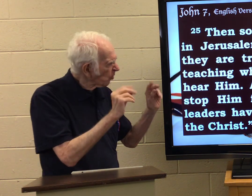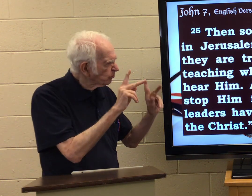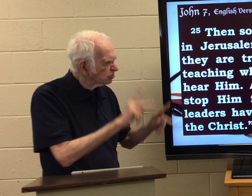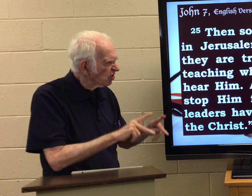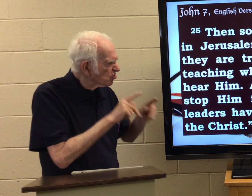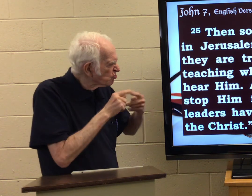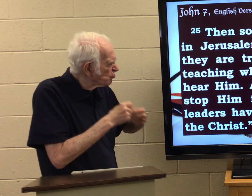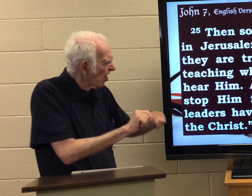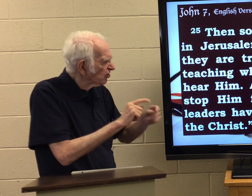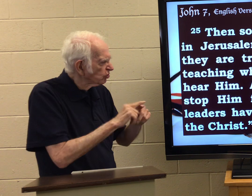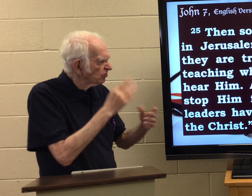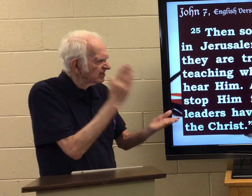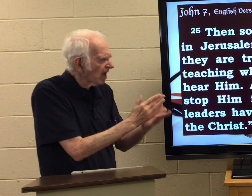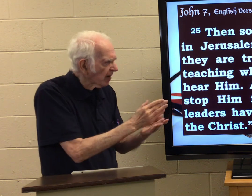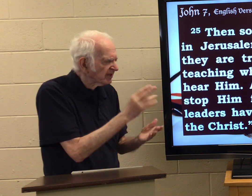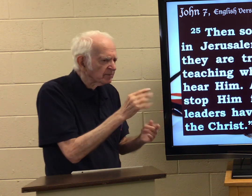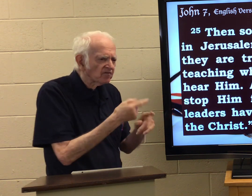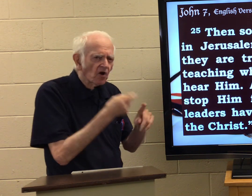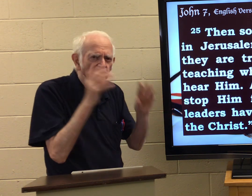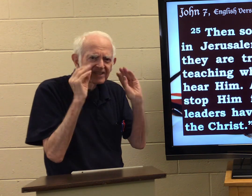and no person trying to stop him from teaching.